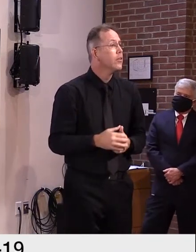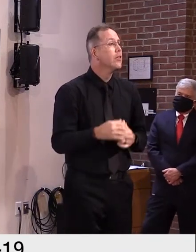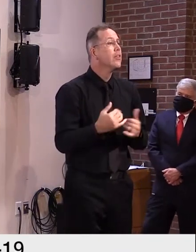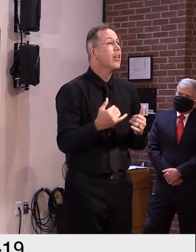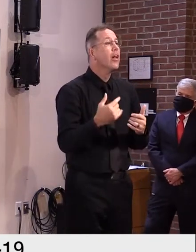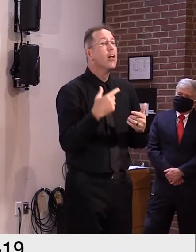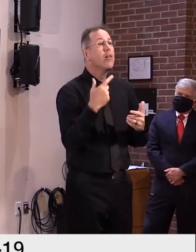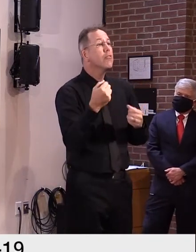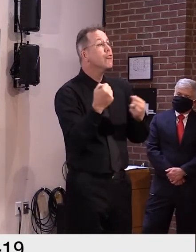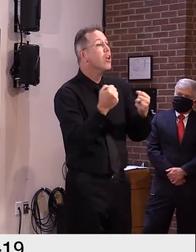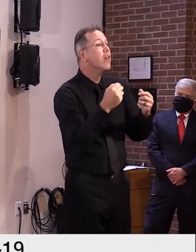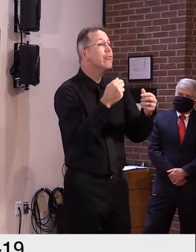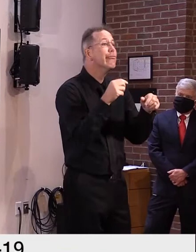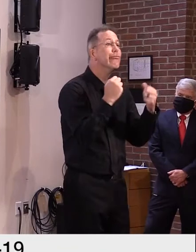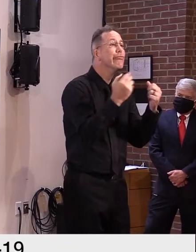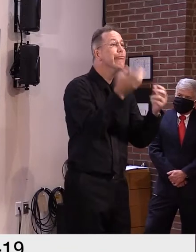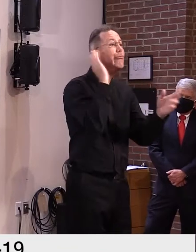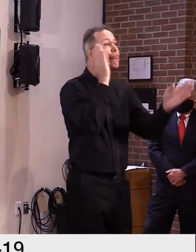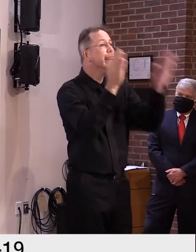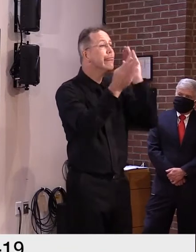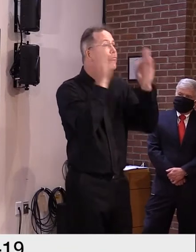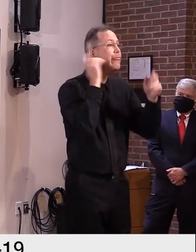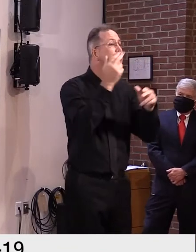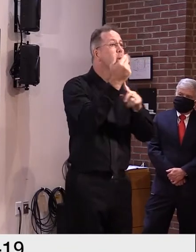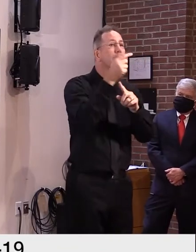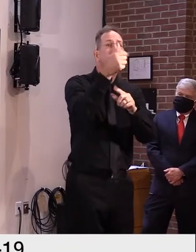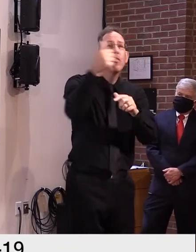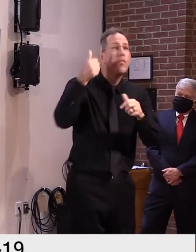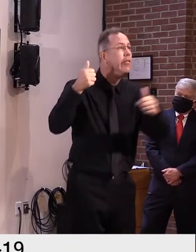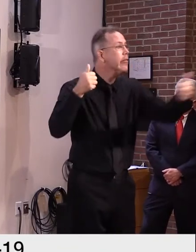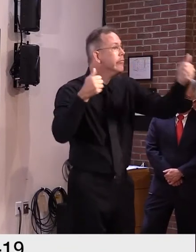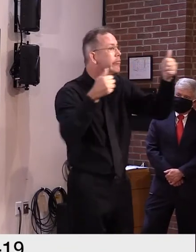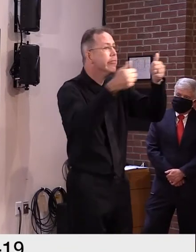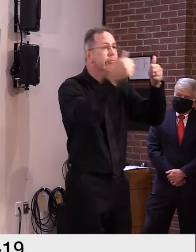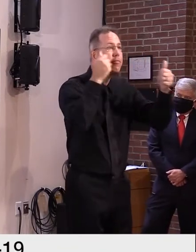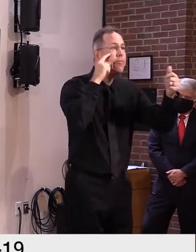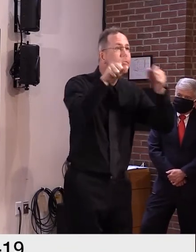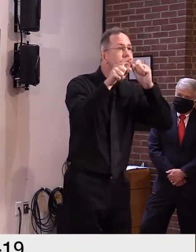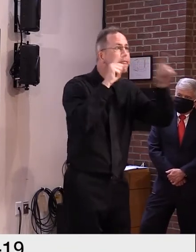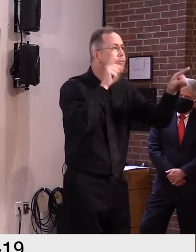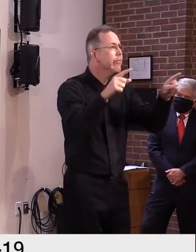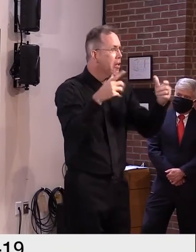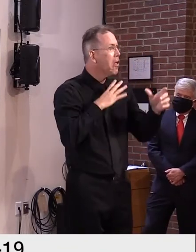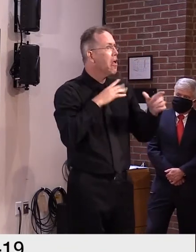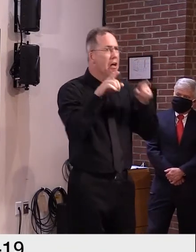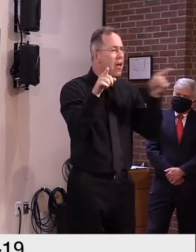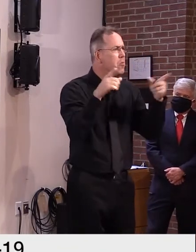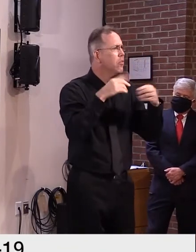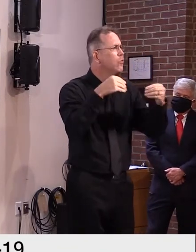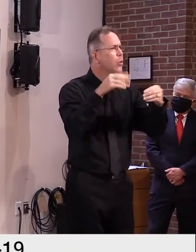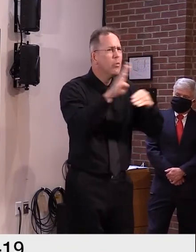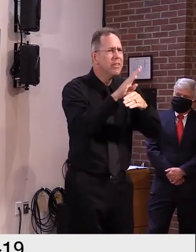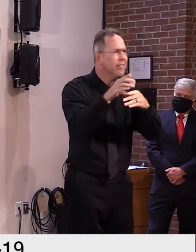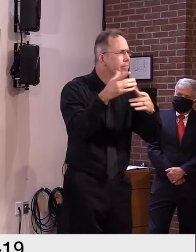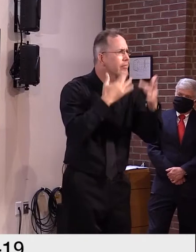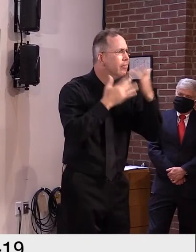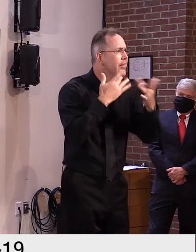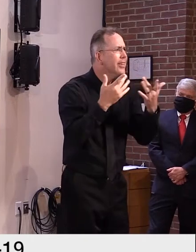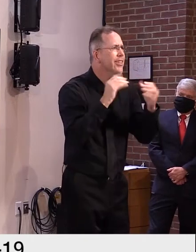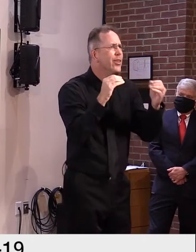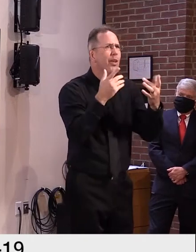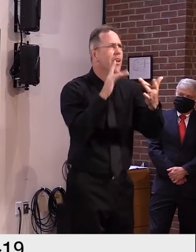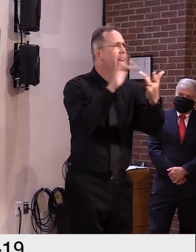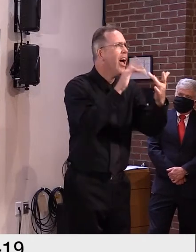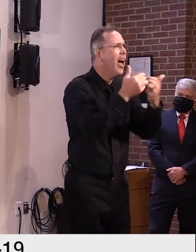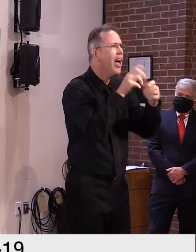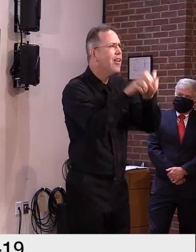parking lots because people just aren't traveling. We see this in the number of